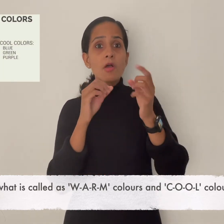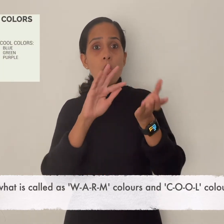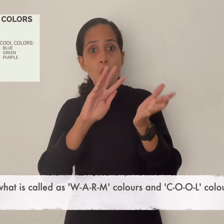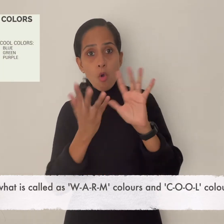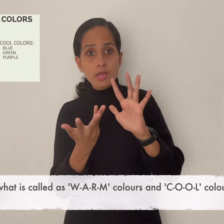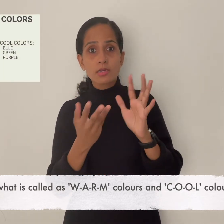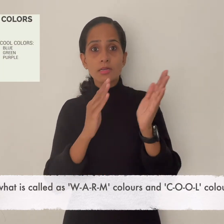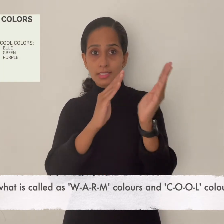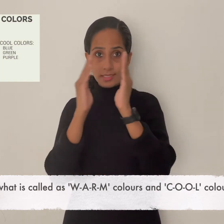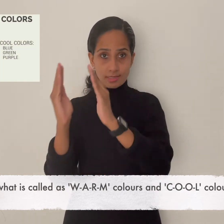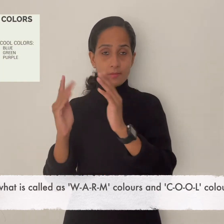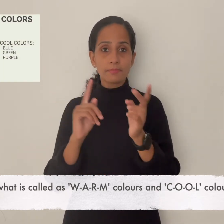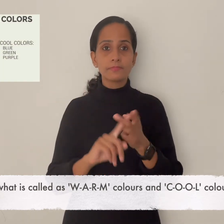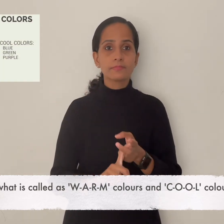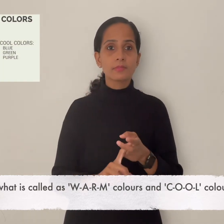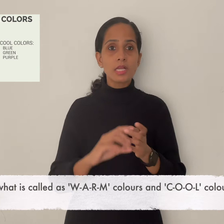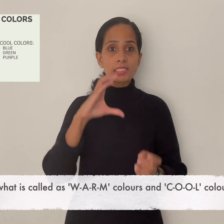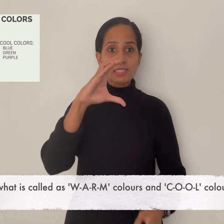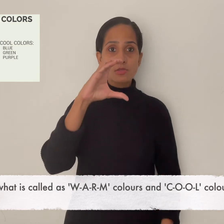cool colors.